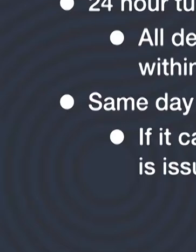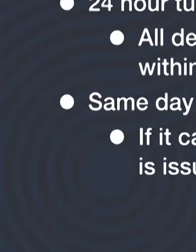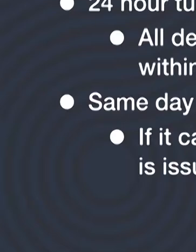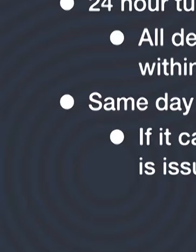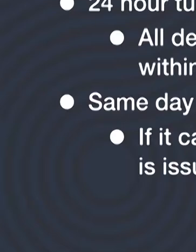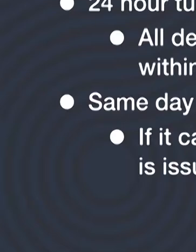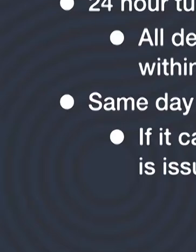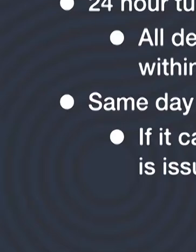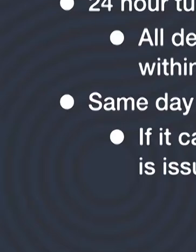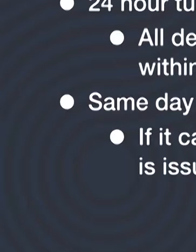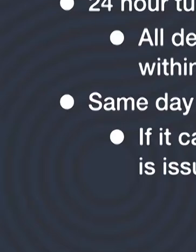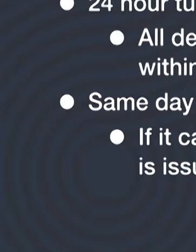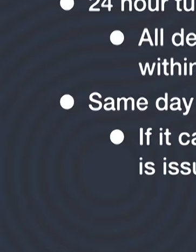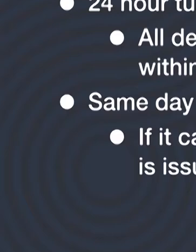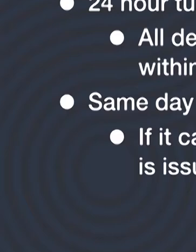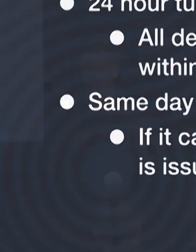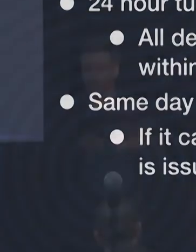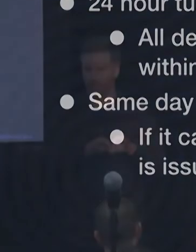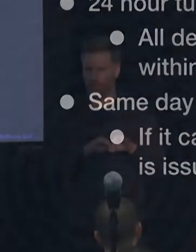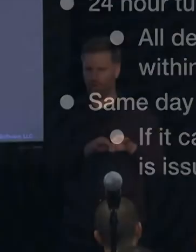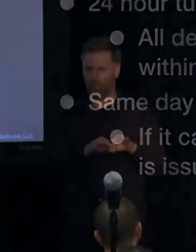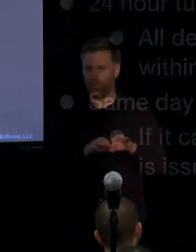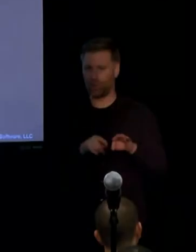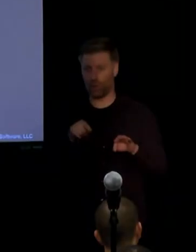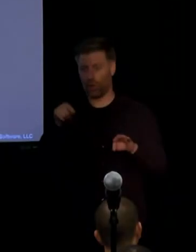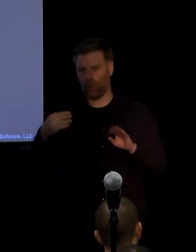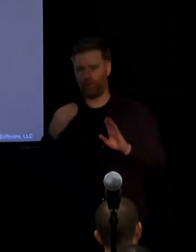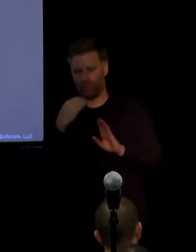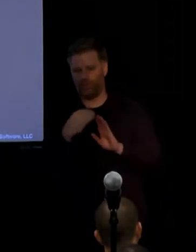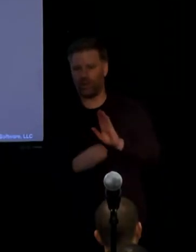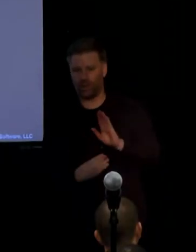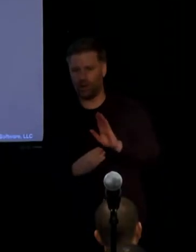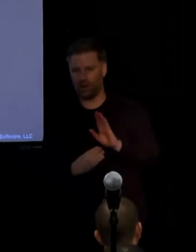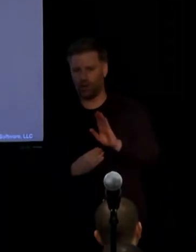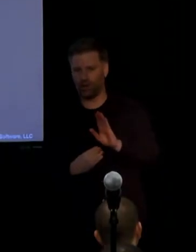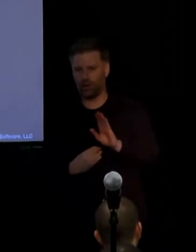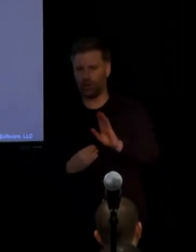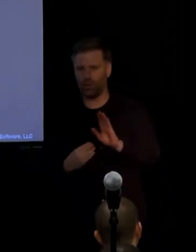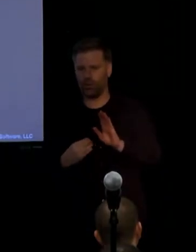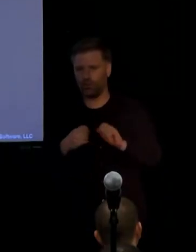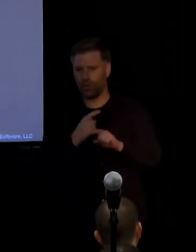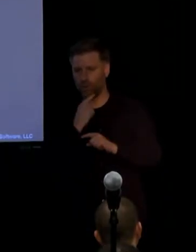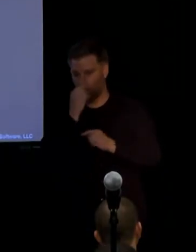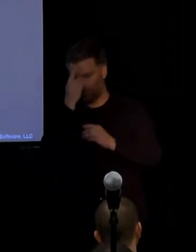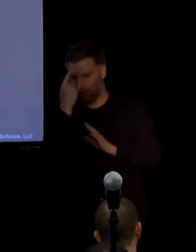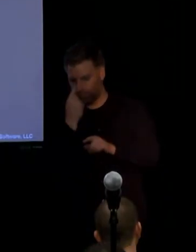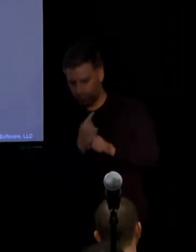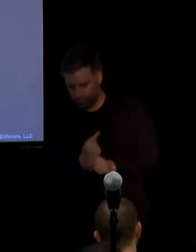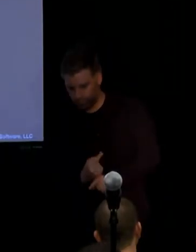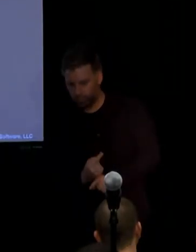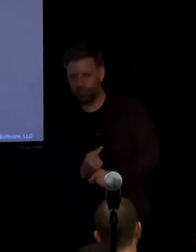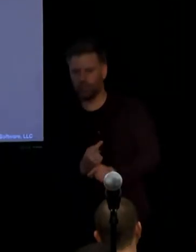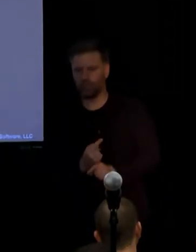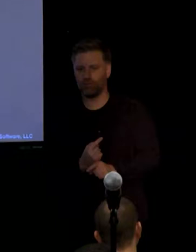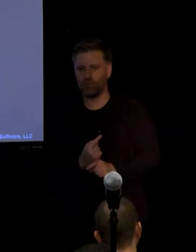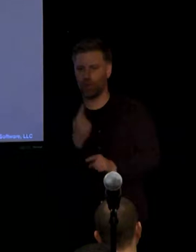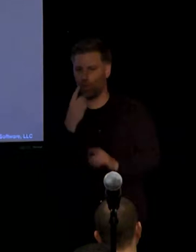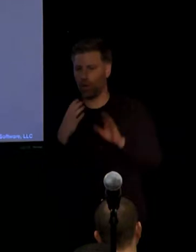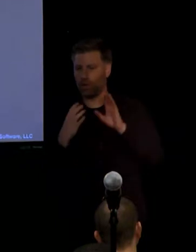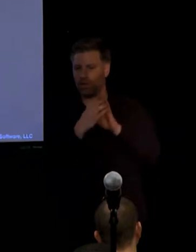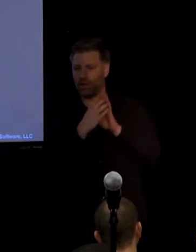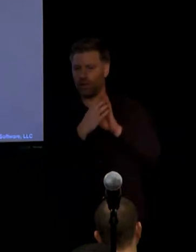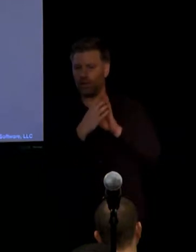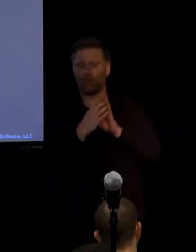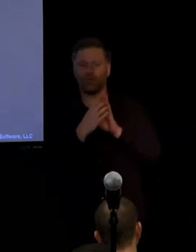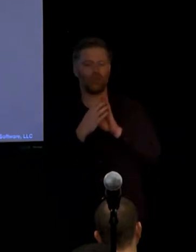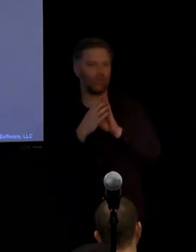form, and that gets filled out by them with the appropriate information. There's a section on it that's approved